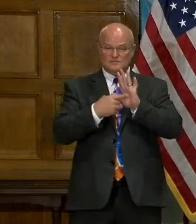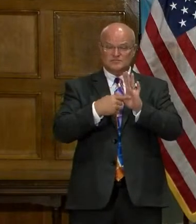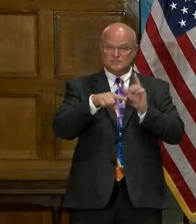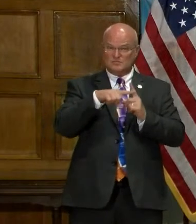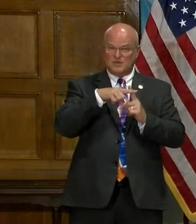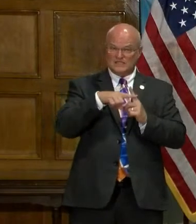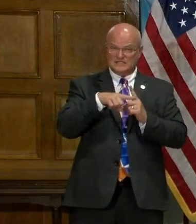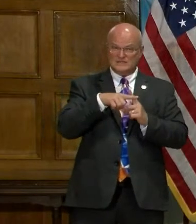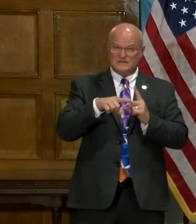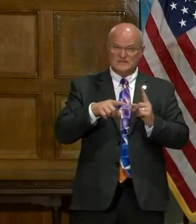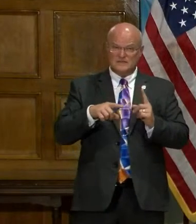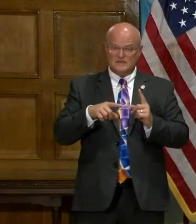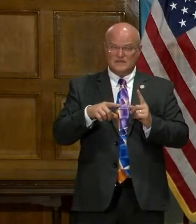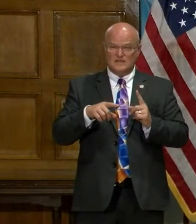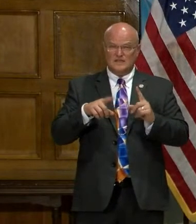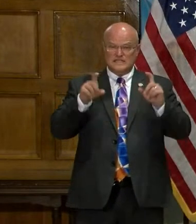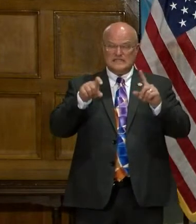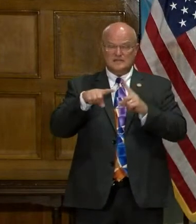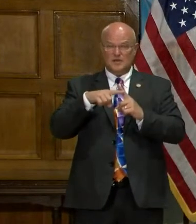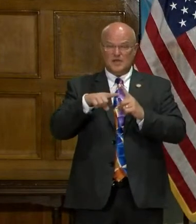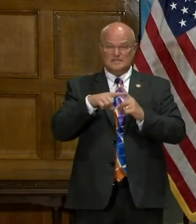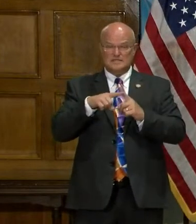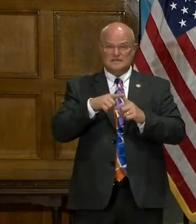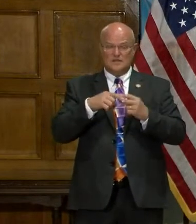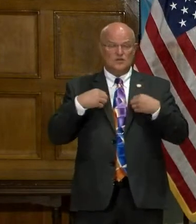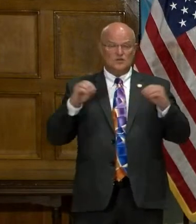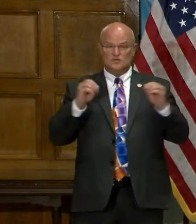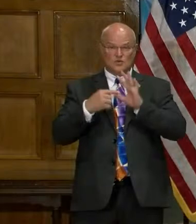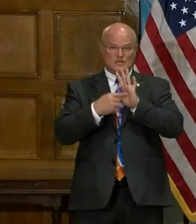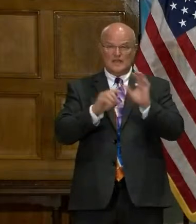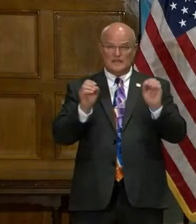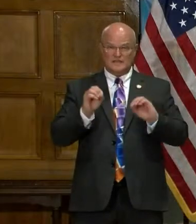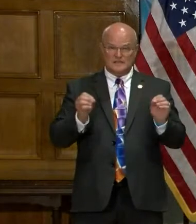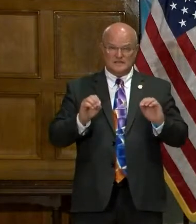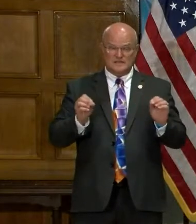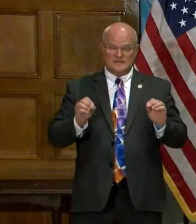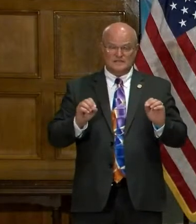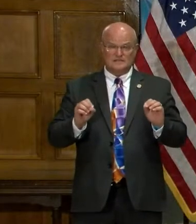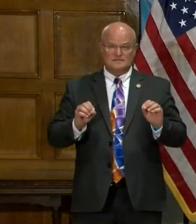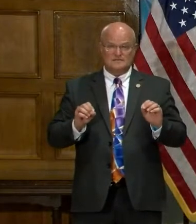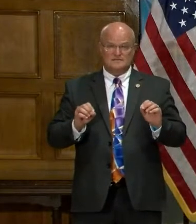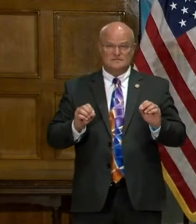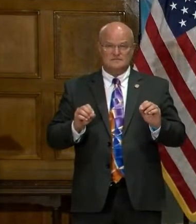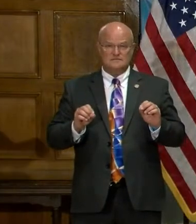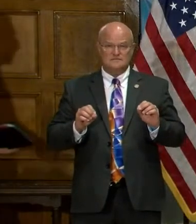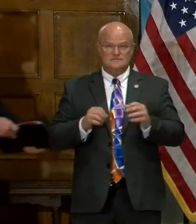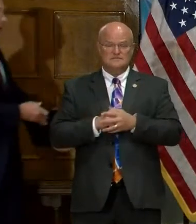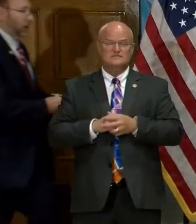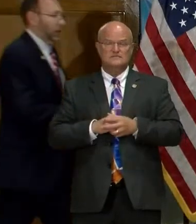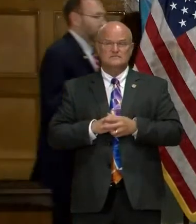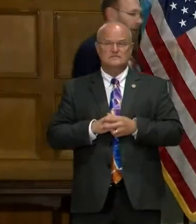positives, people who have tested positive who are asymptomatic or pre-symptomatic.